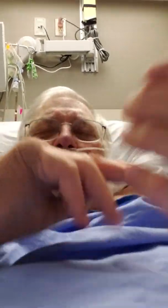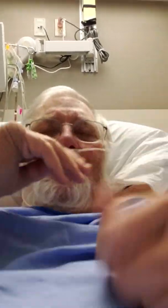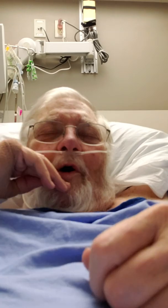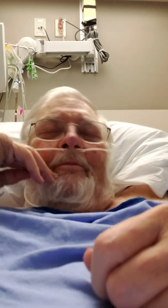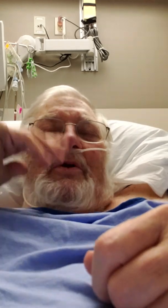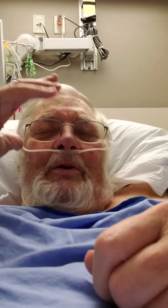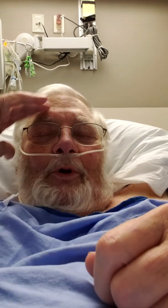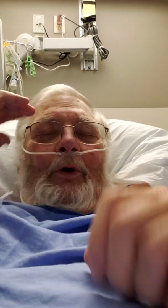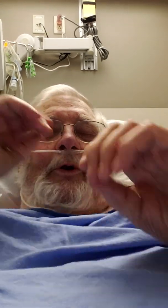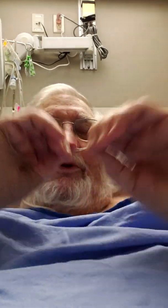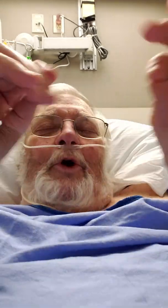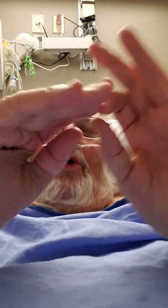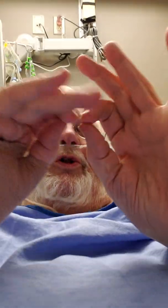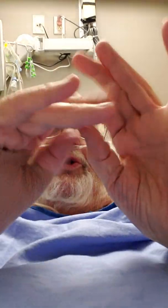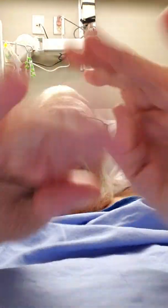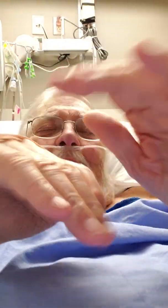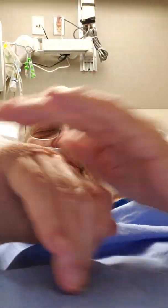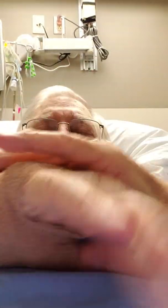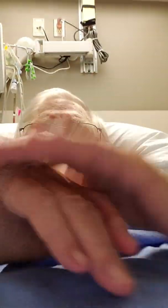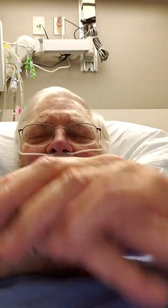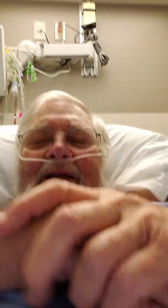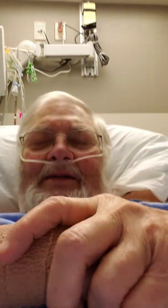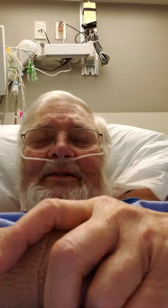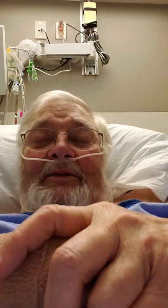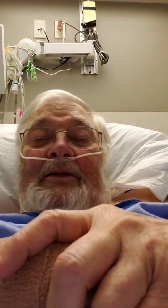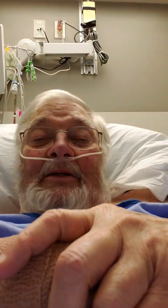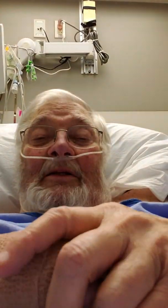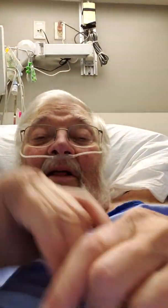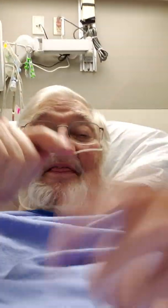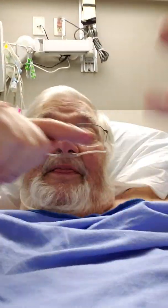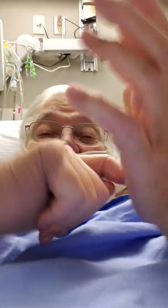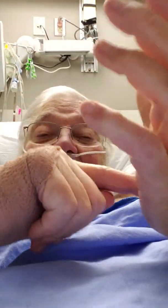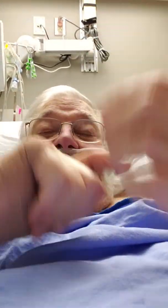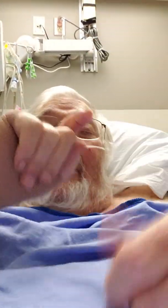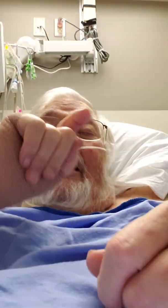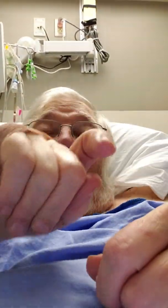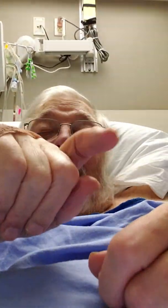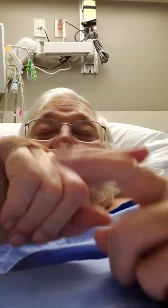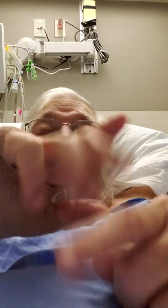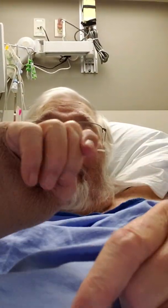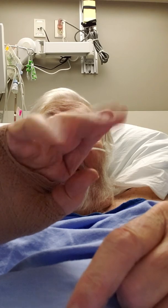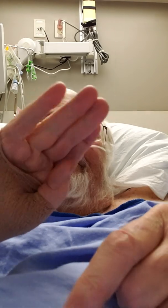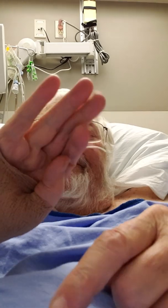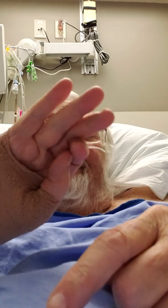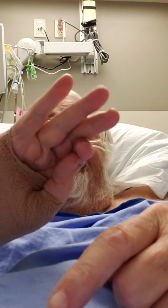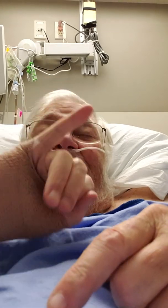nursing home because no interpreter has that. This got to be